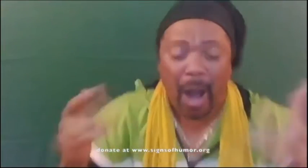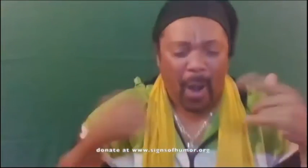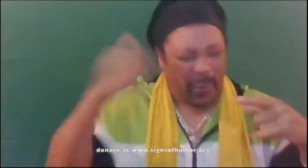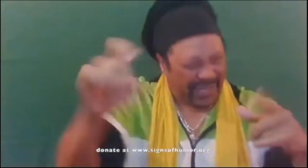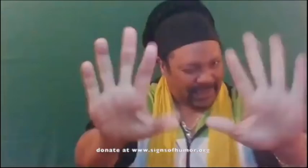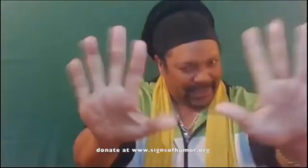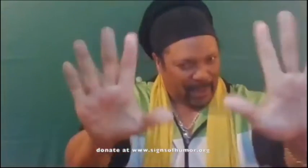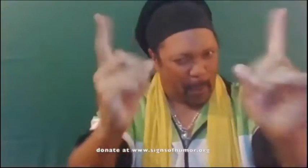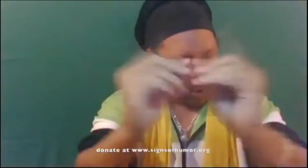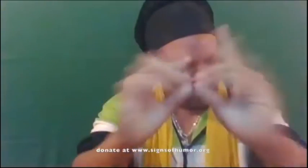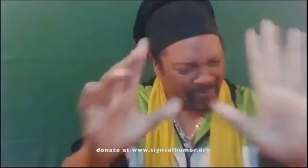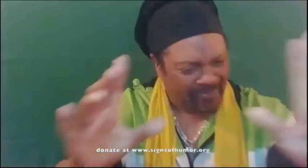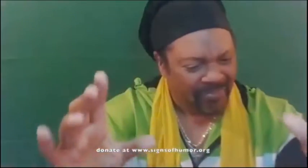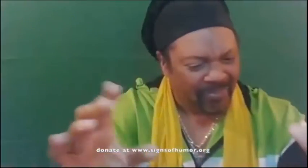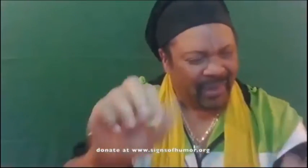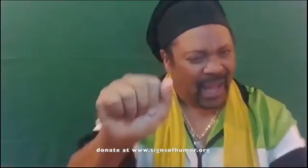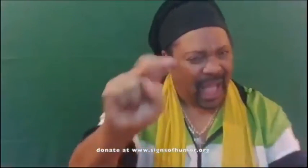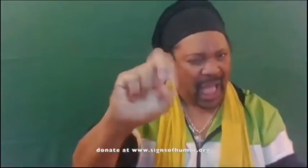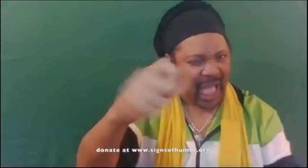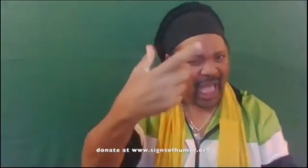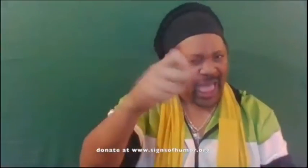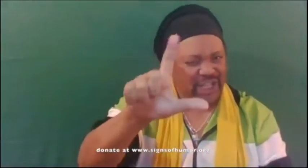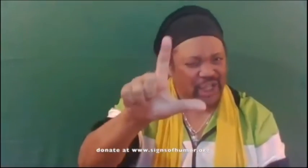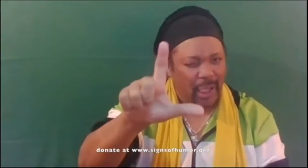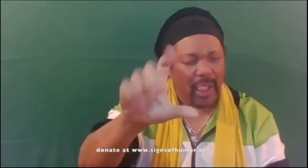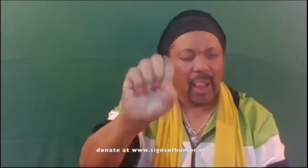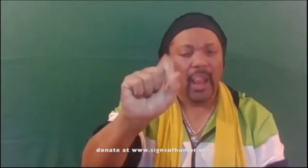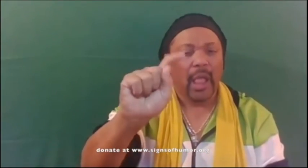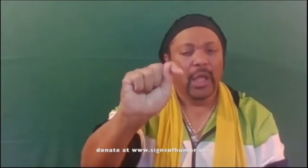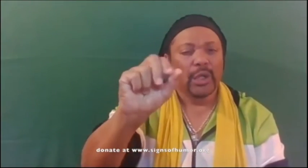visually entertaining. Be stunning. Be attractive.